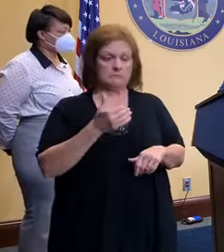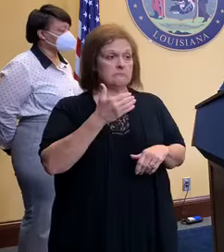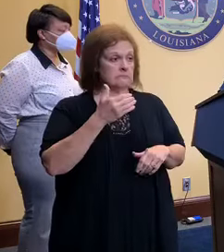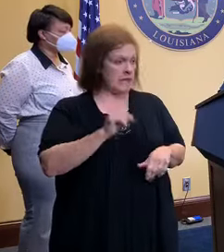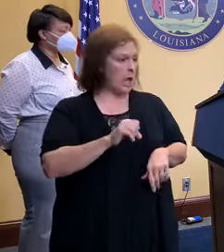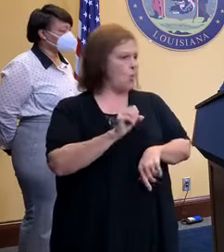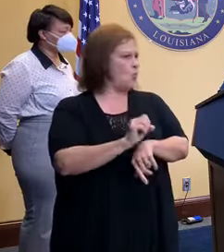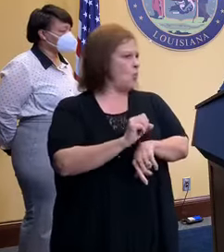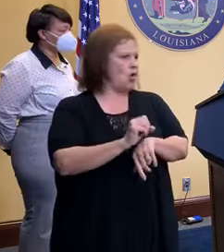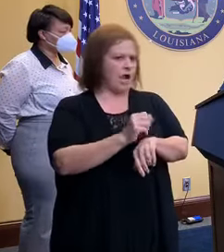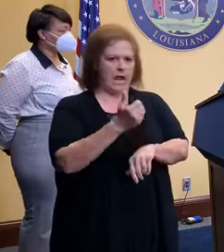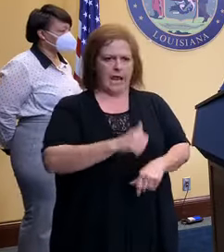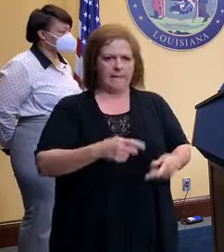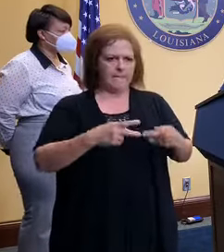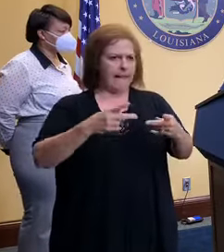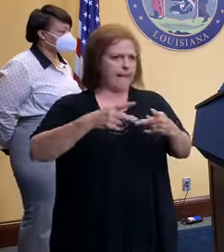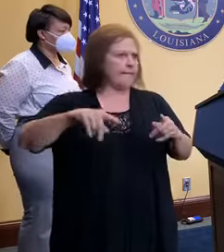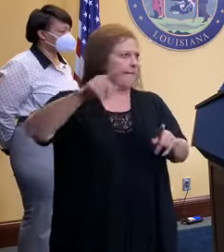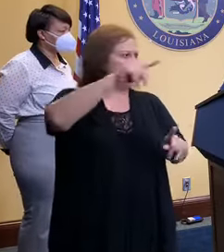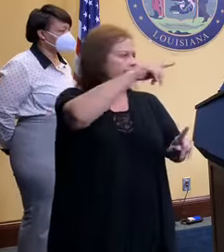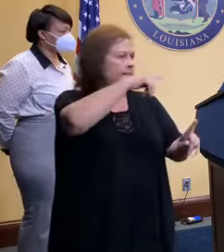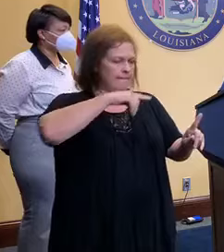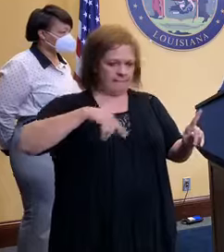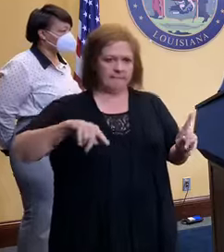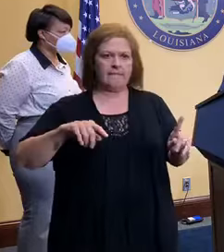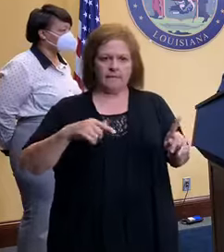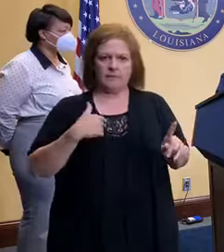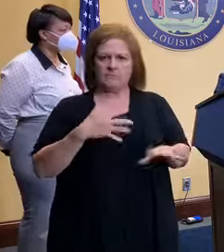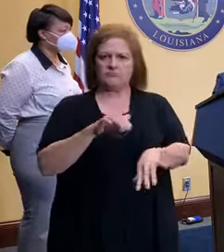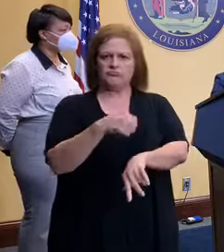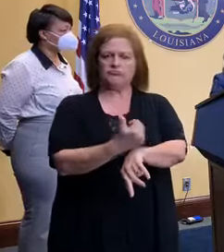now with the security tools that we just put in place.